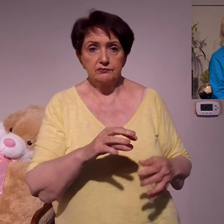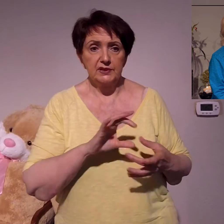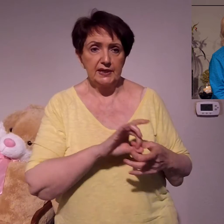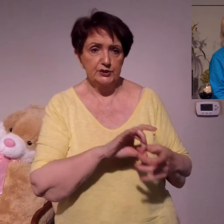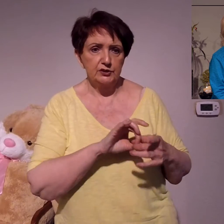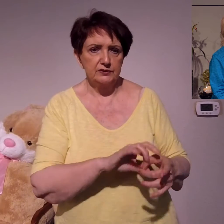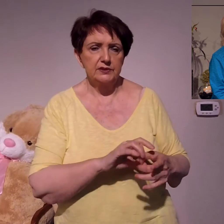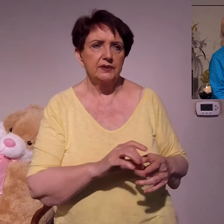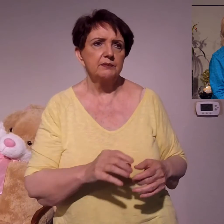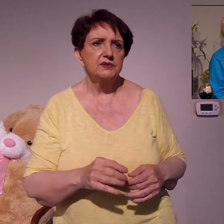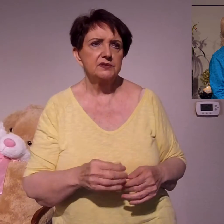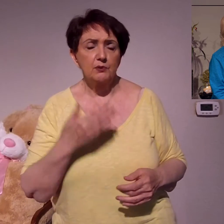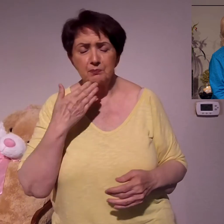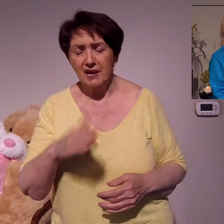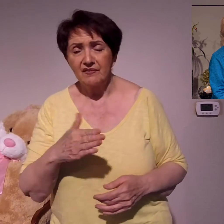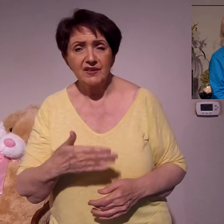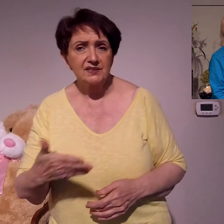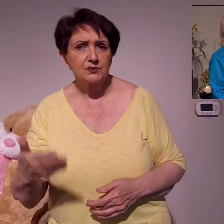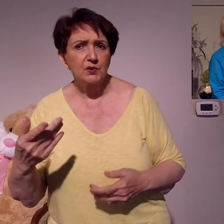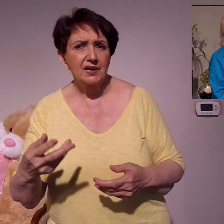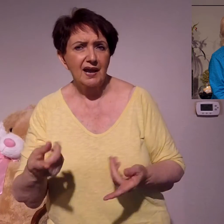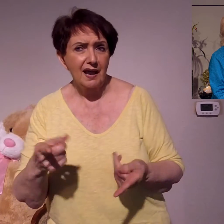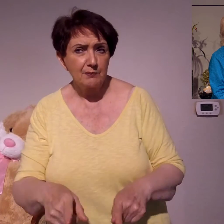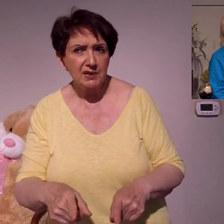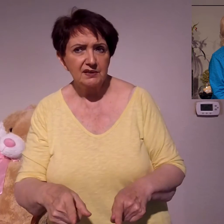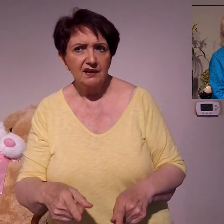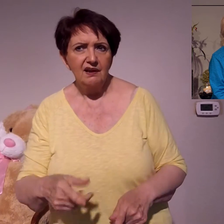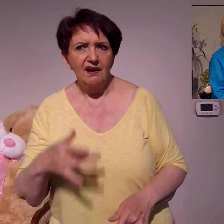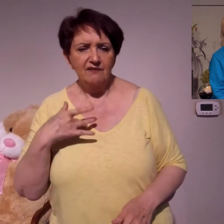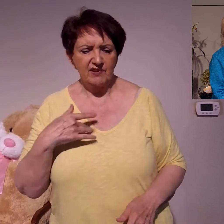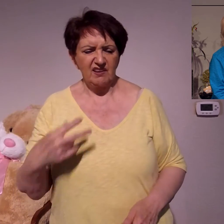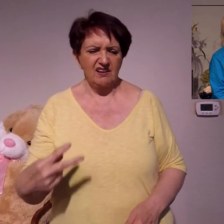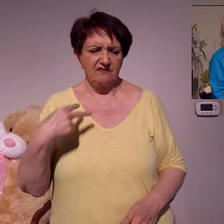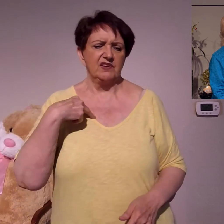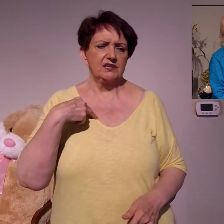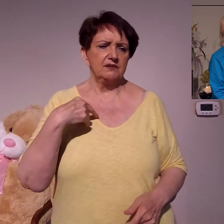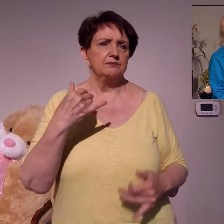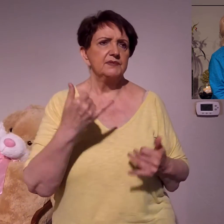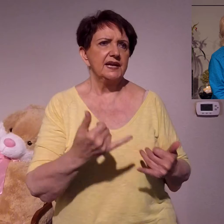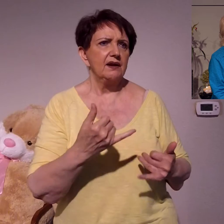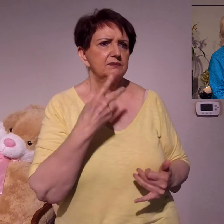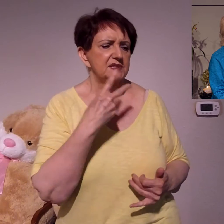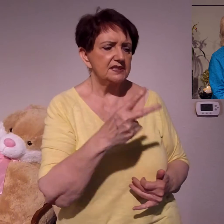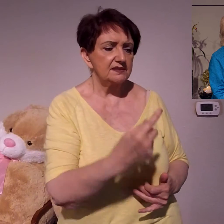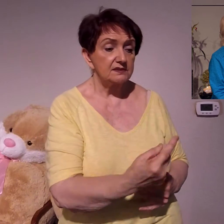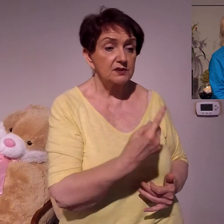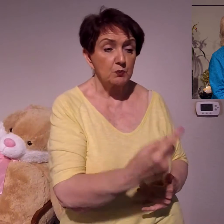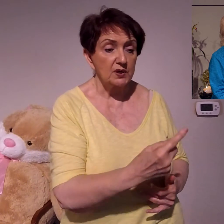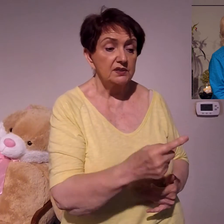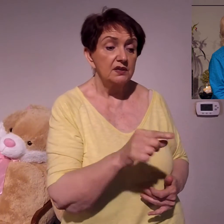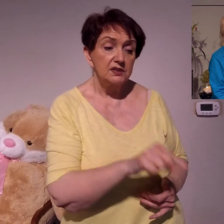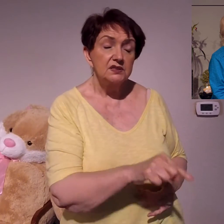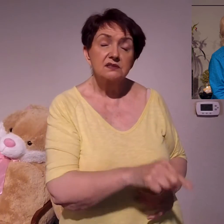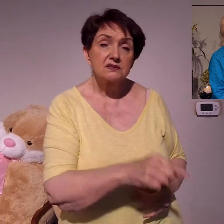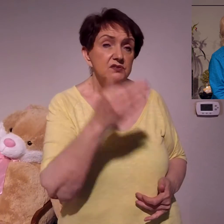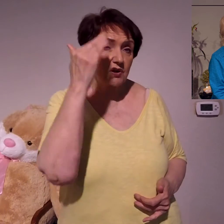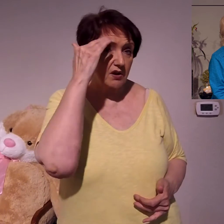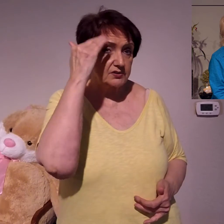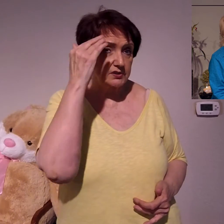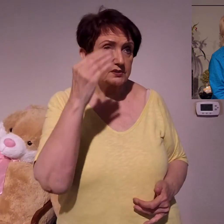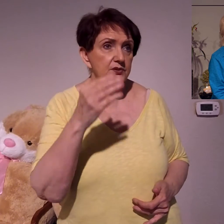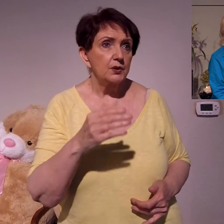would end up happening, and I felt victimized and hurt. I'm now seeing someone who's very conscious, and we are